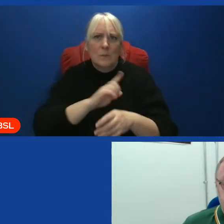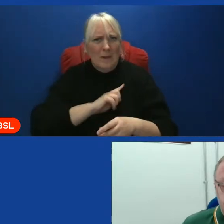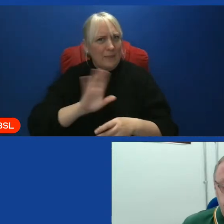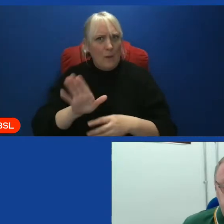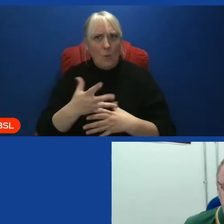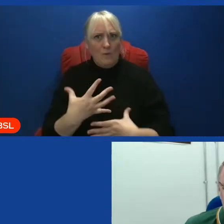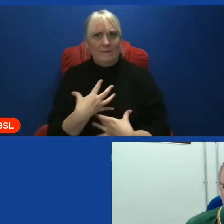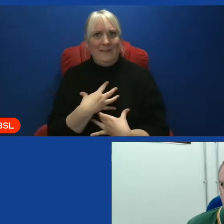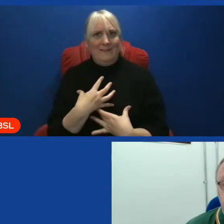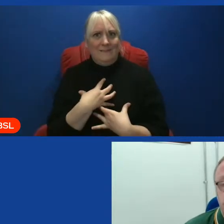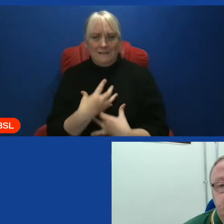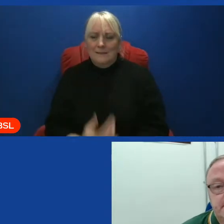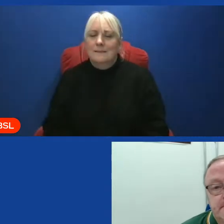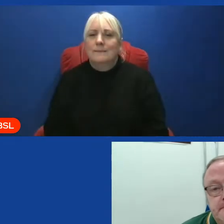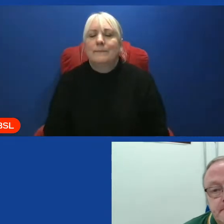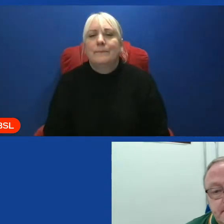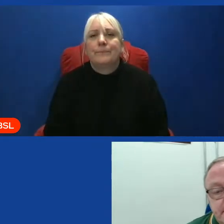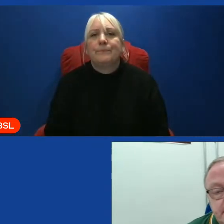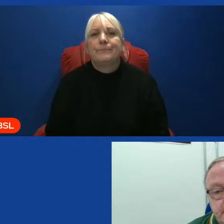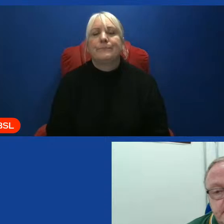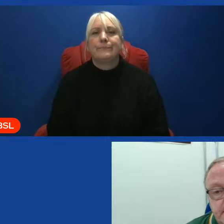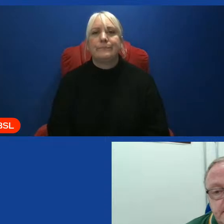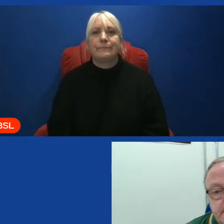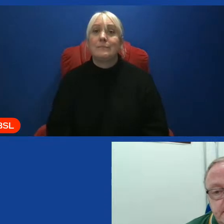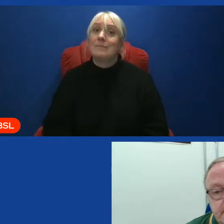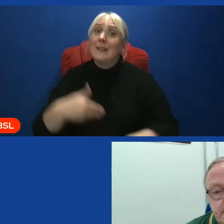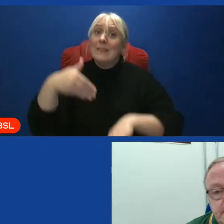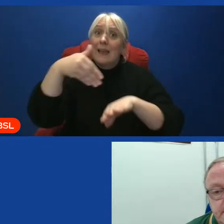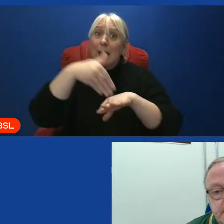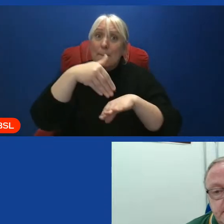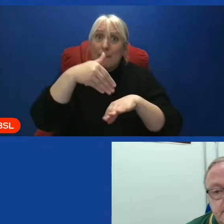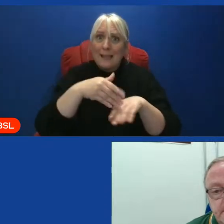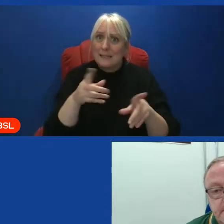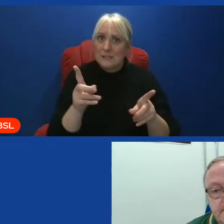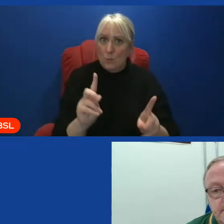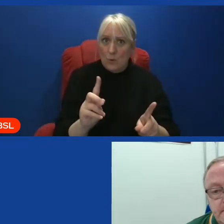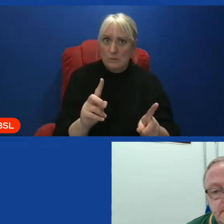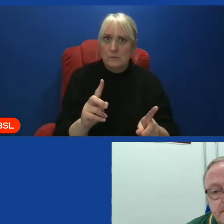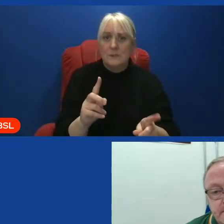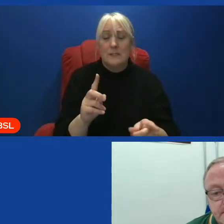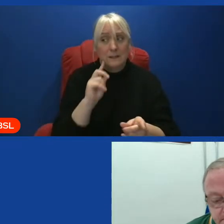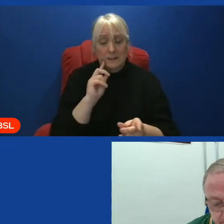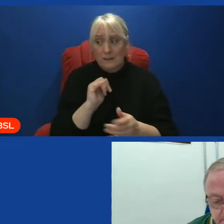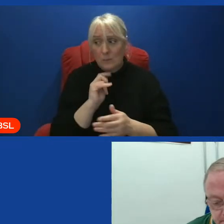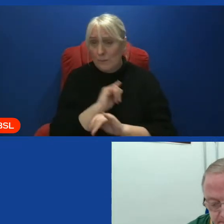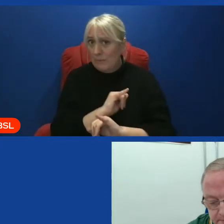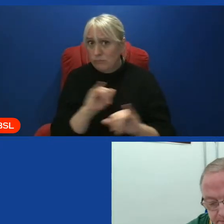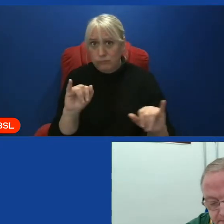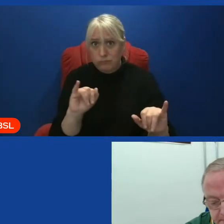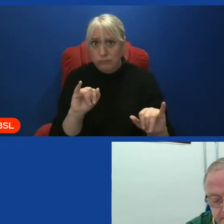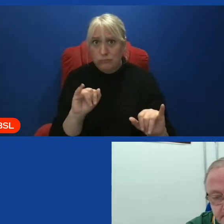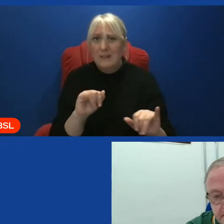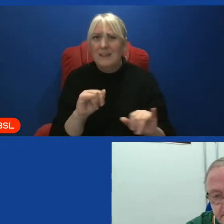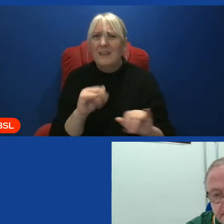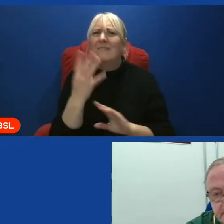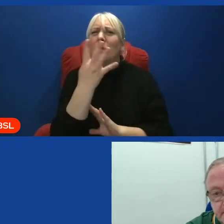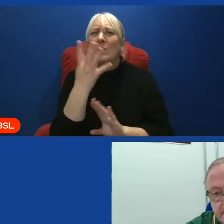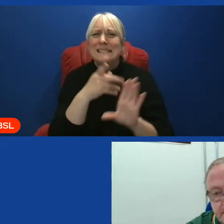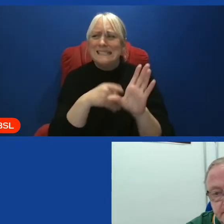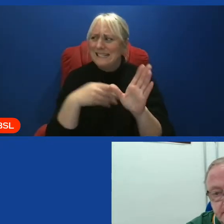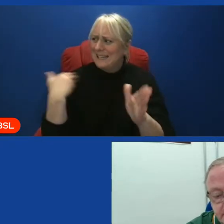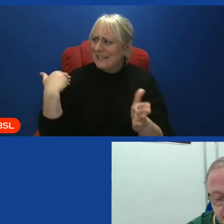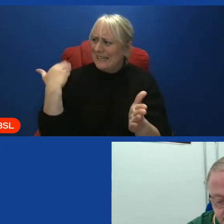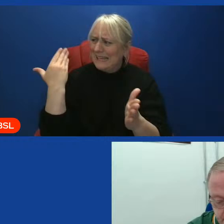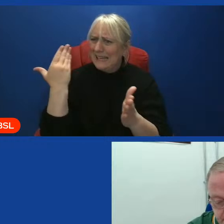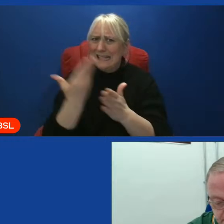would say that the impact that it's likely to have is going to be devastating, because 14 years of austerity